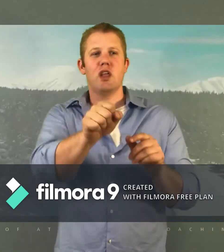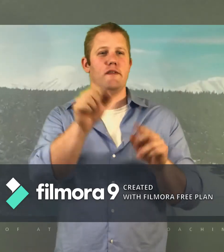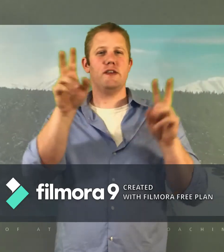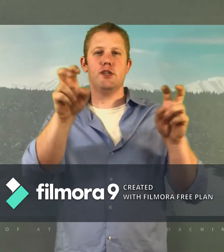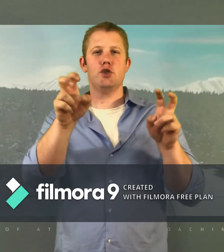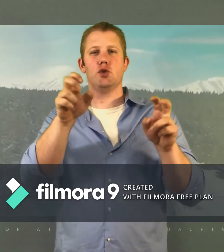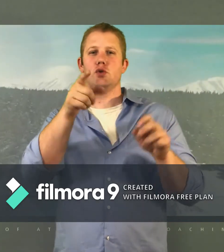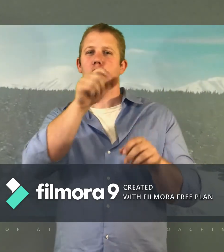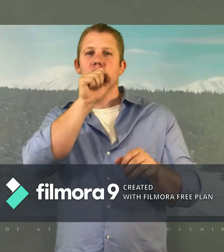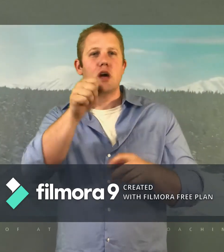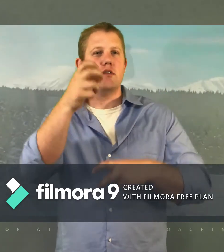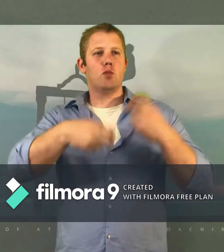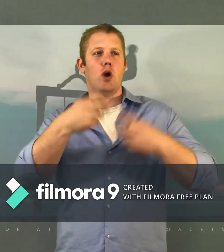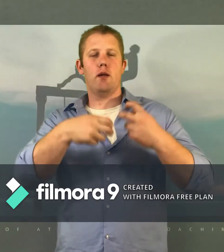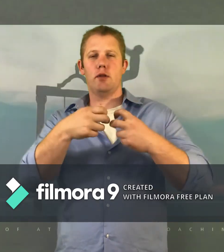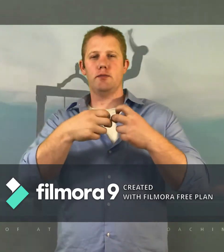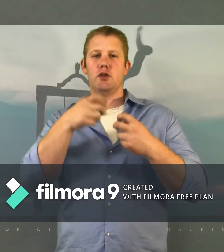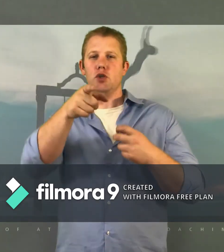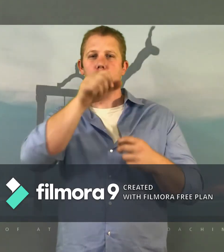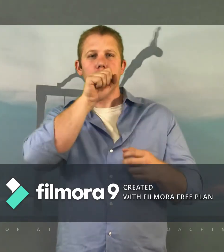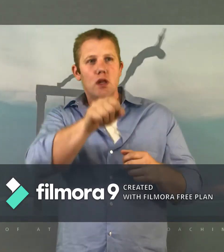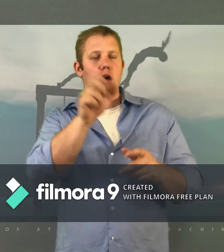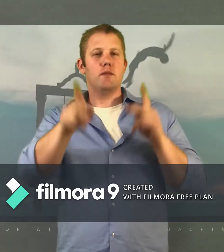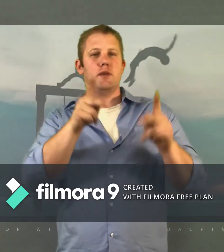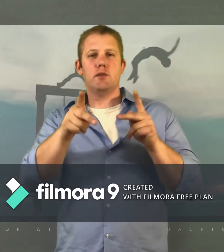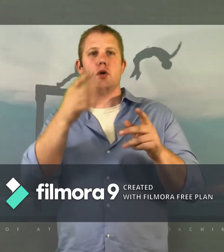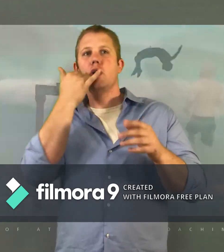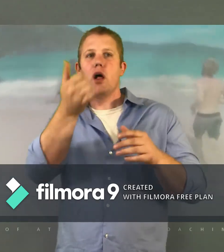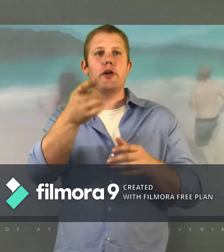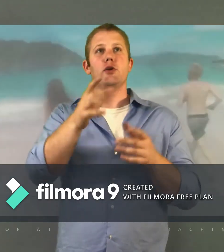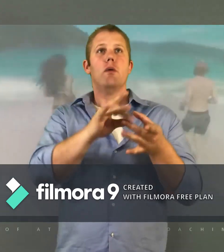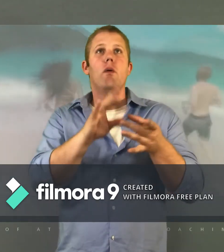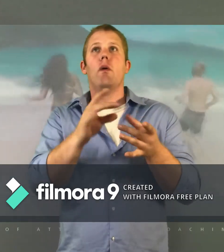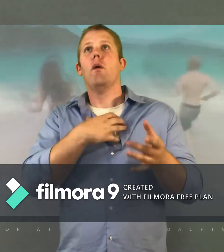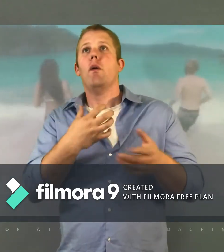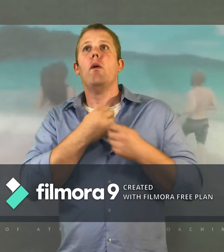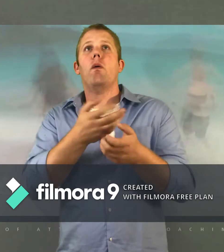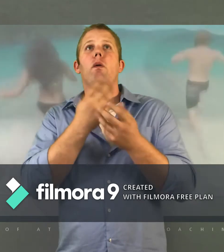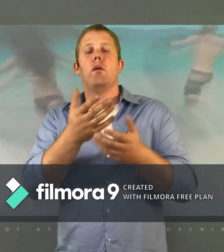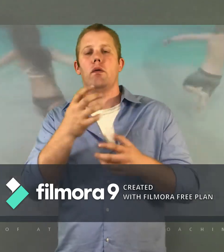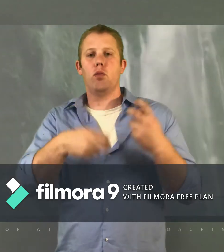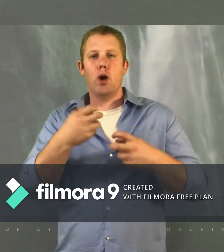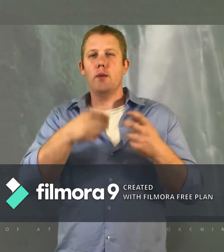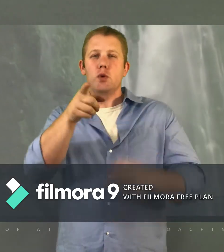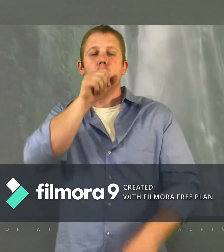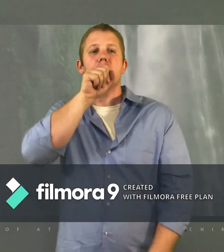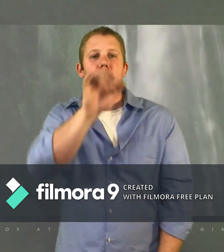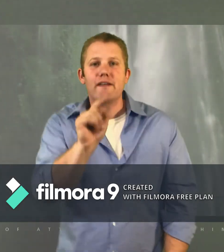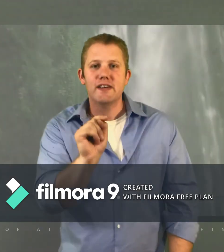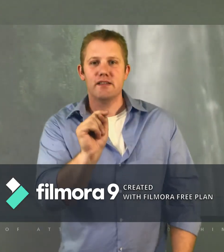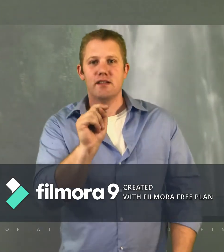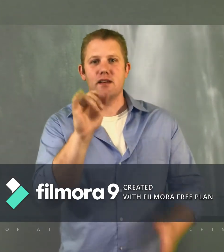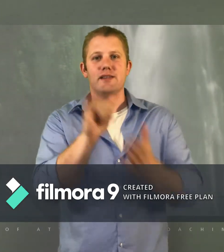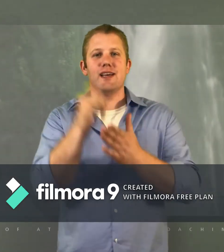You love rumors, you love issues, you love problems, you love people calling you with their problems. You love